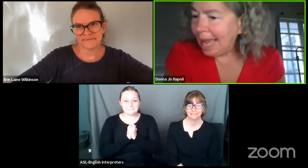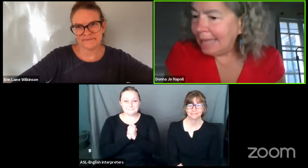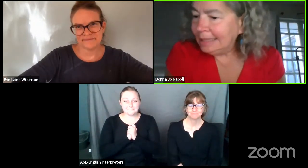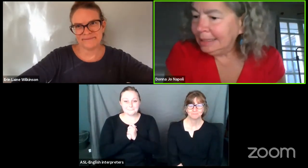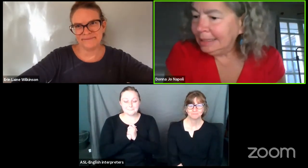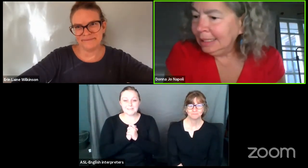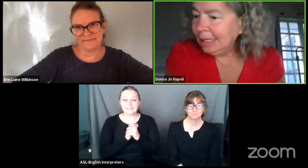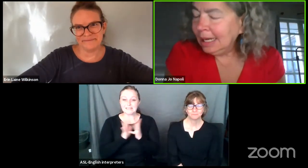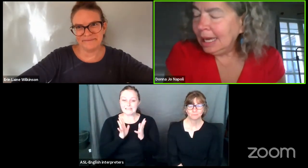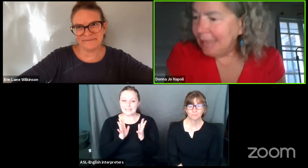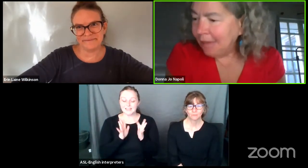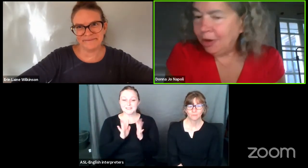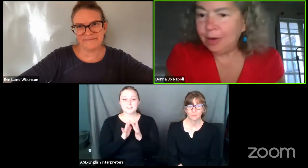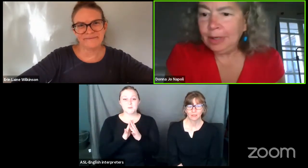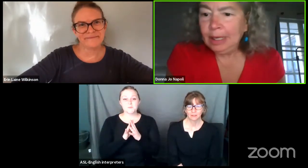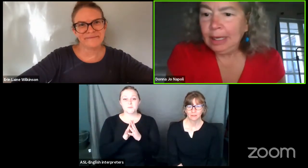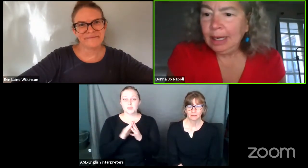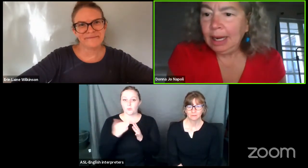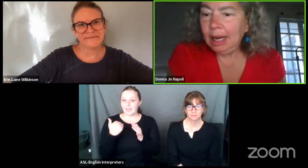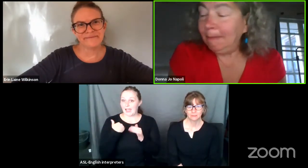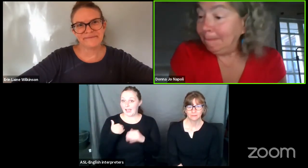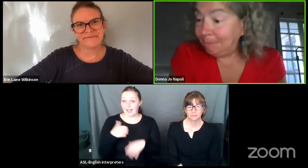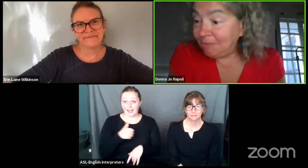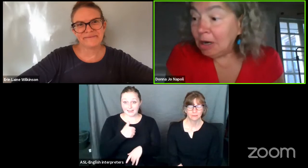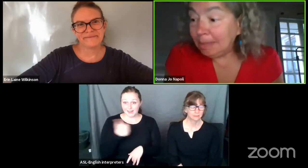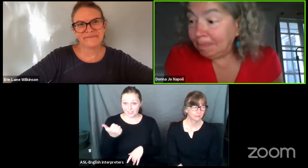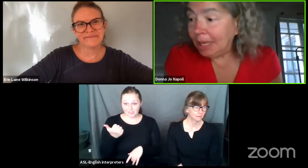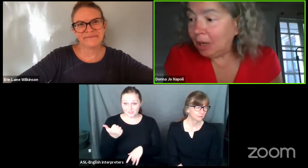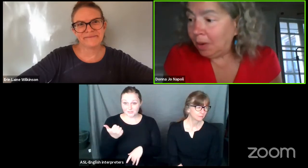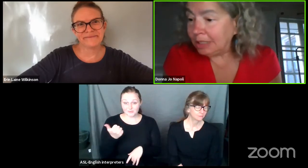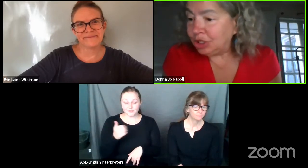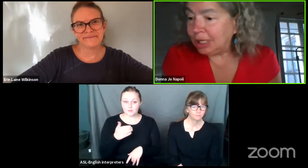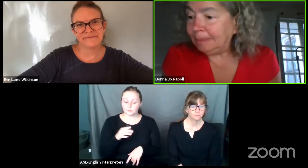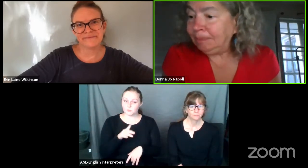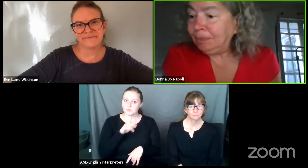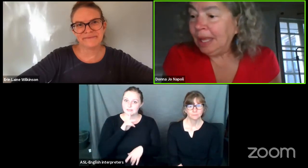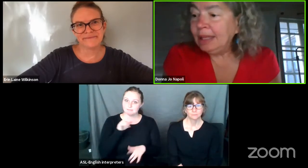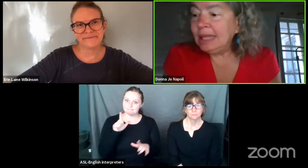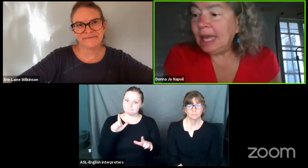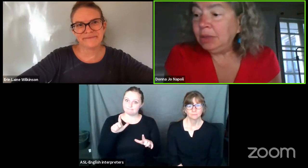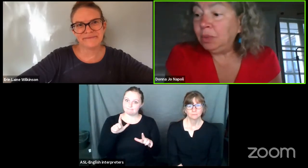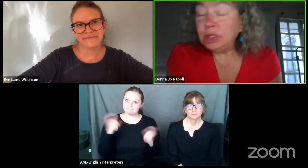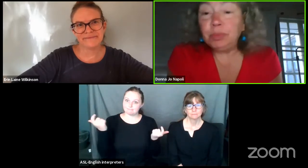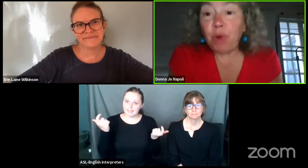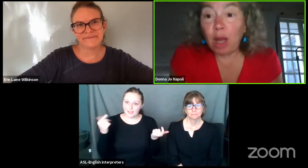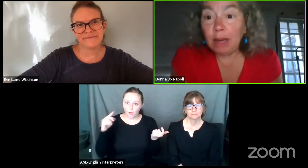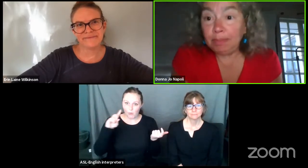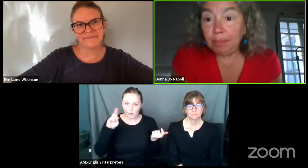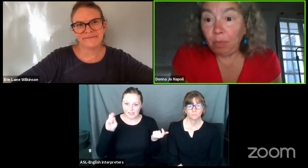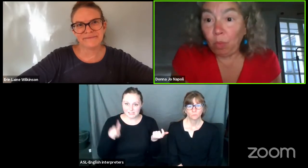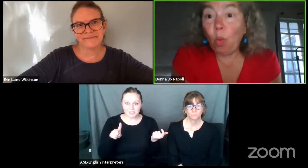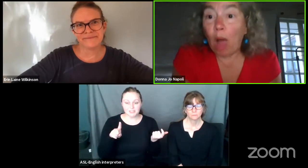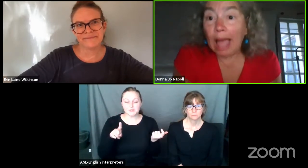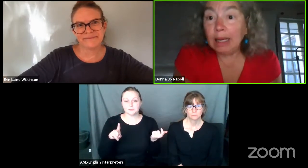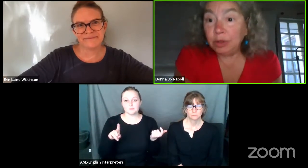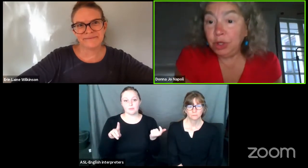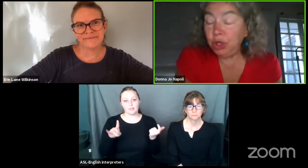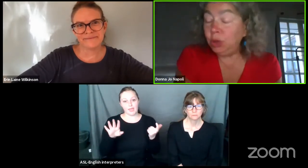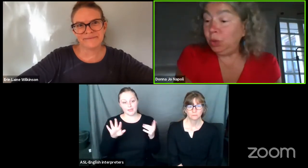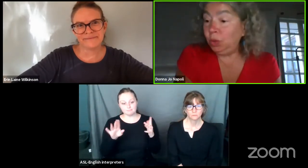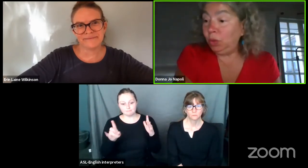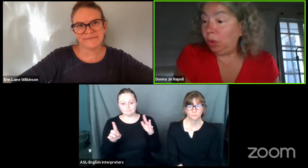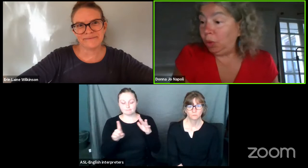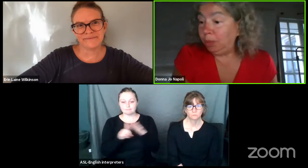we had another very big question that was brought up